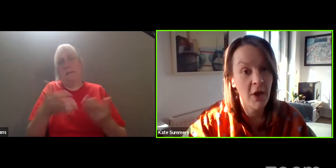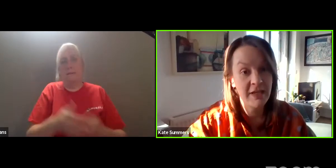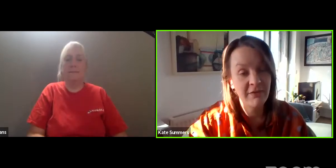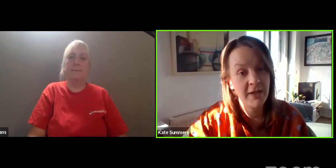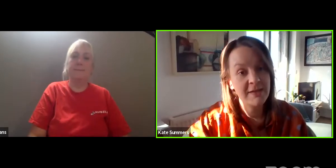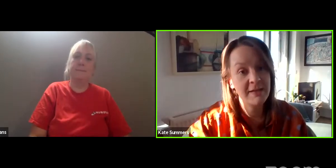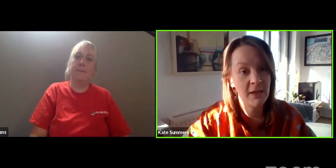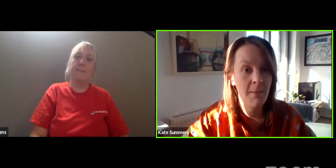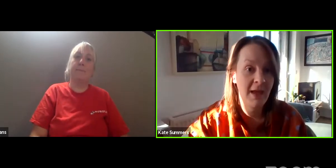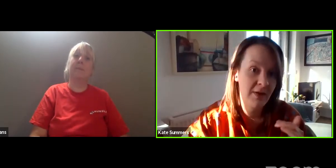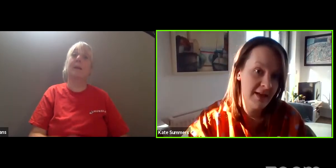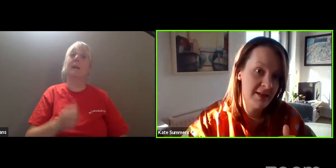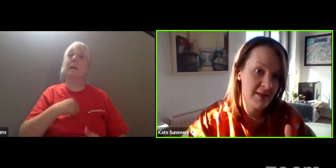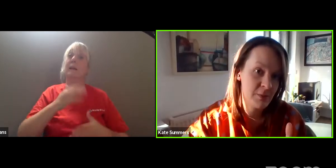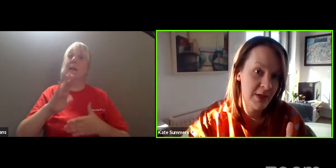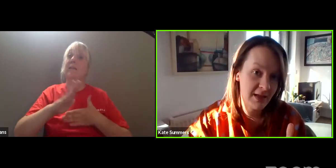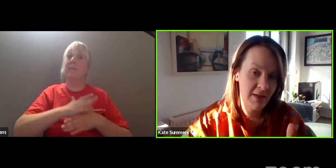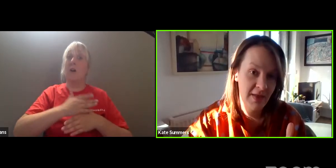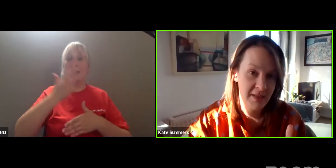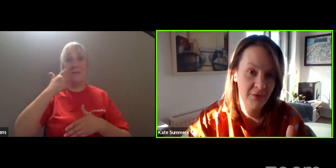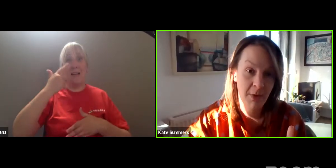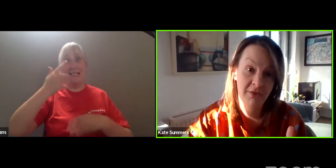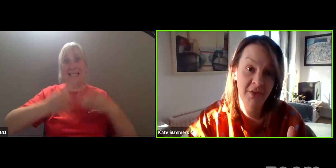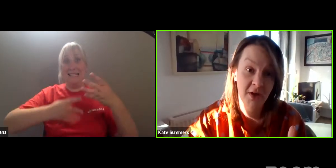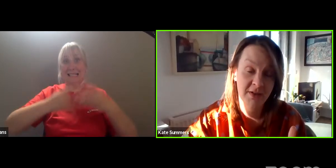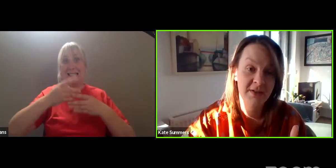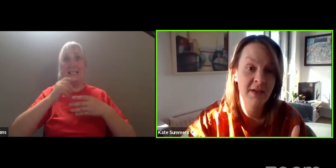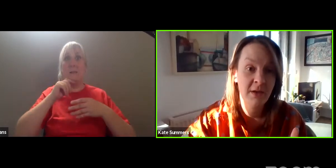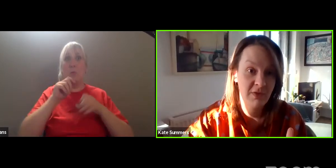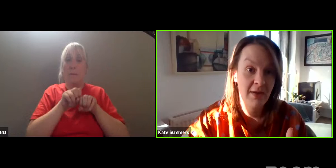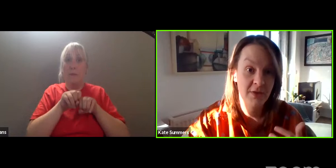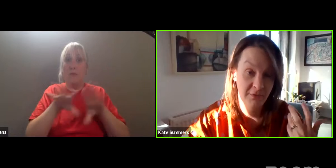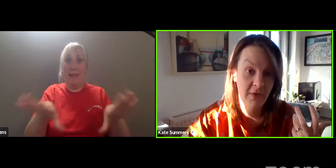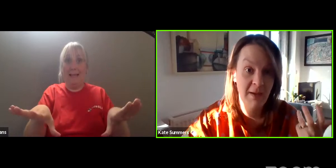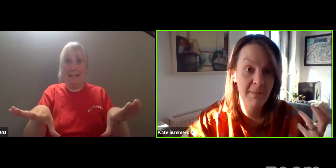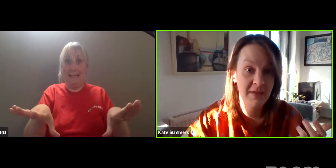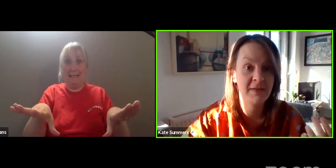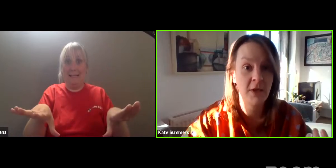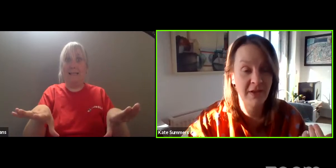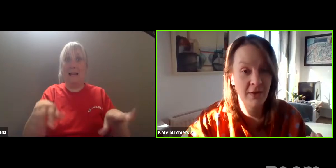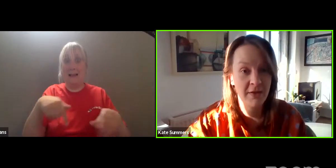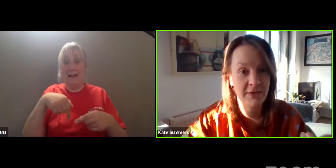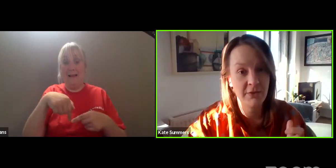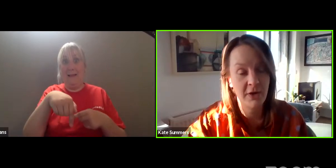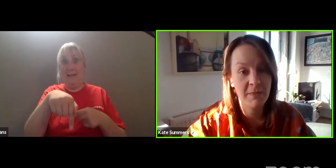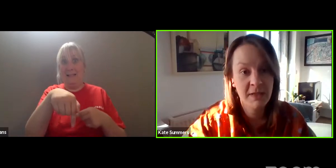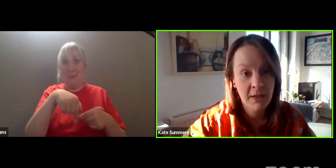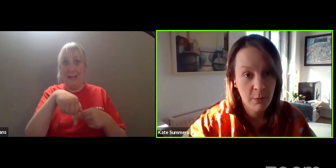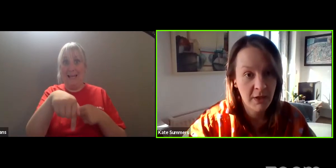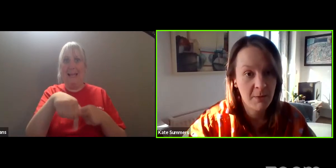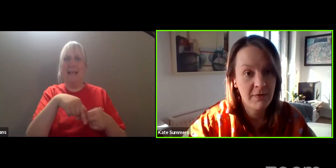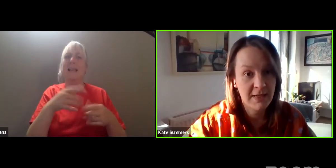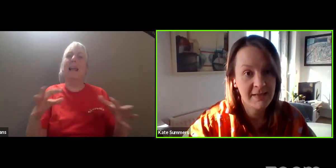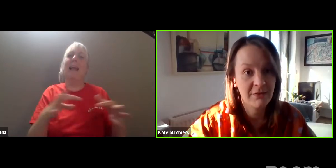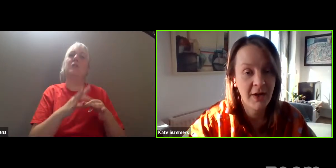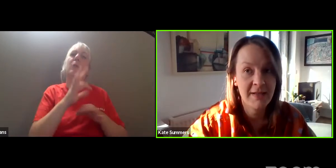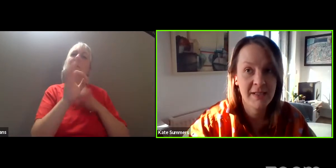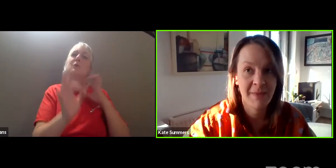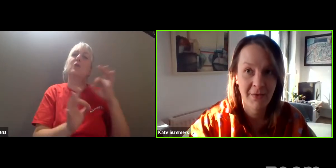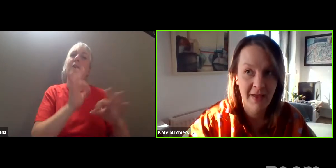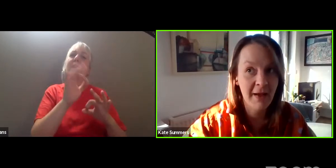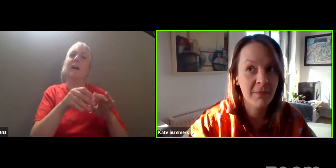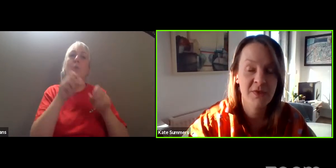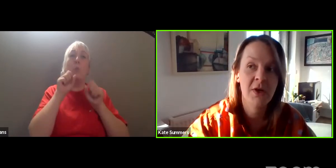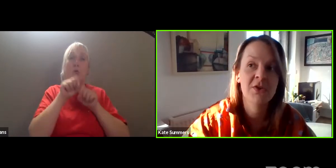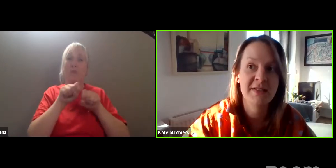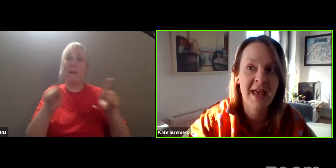set of early findings are coming out later this week, and that's from our first round of that big survey that I described. We're going to be releasing findings